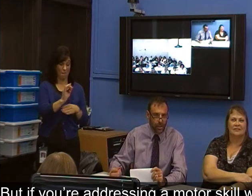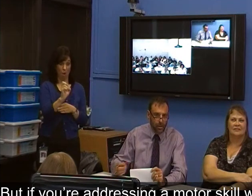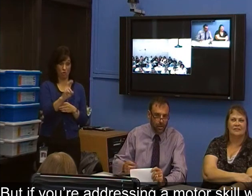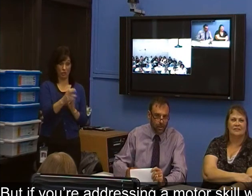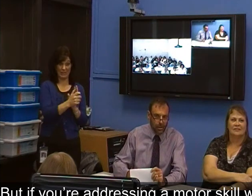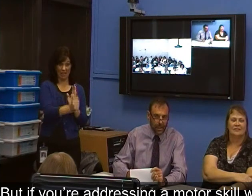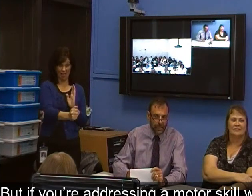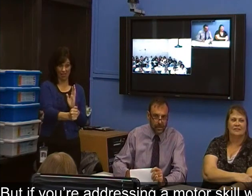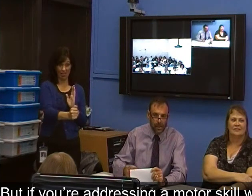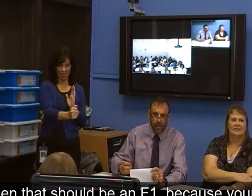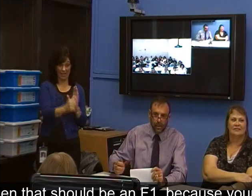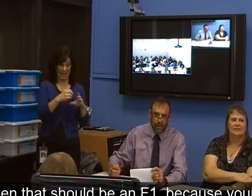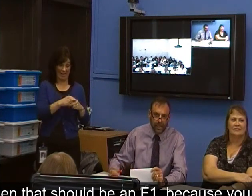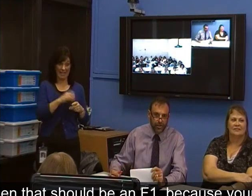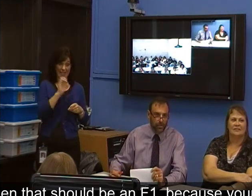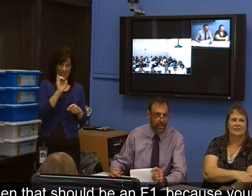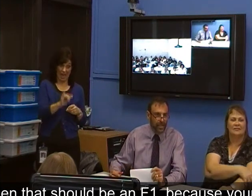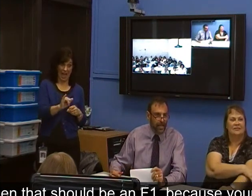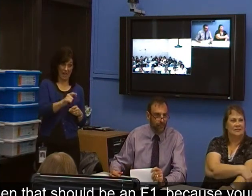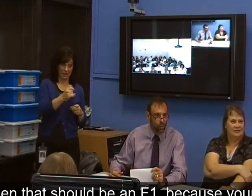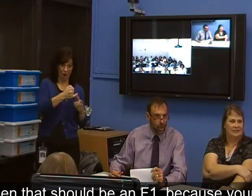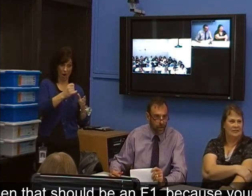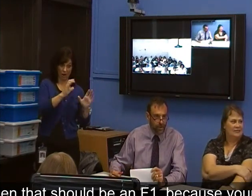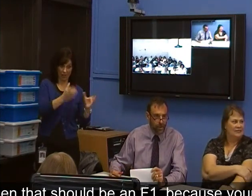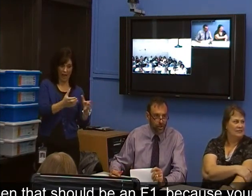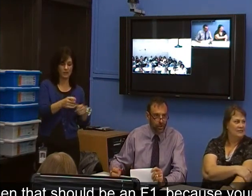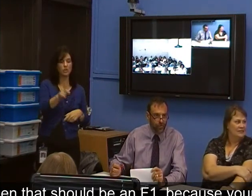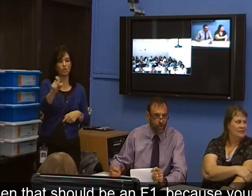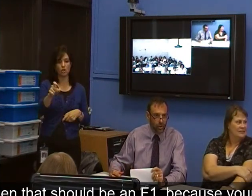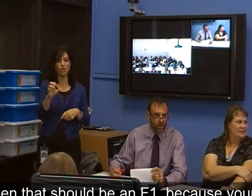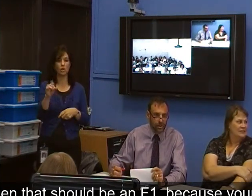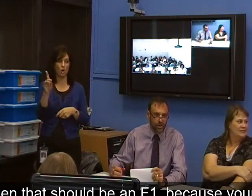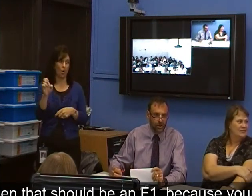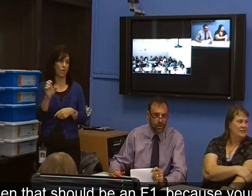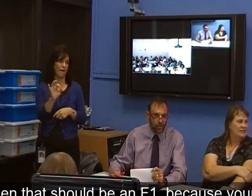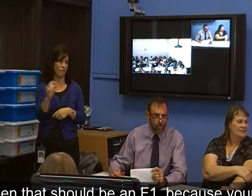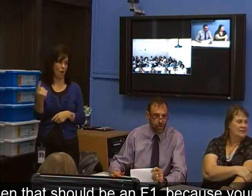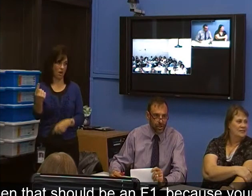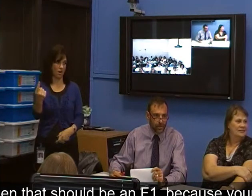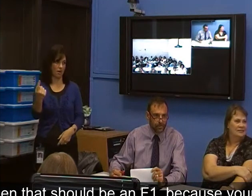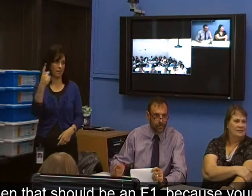student in an art class, then that should be an F1 because your focus